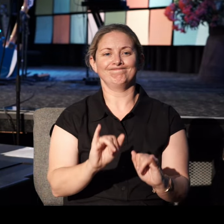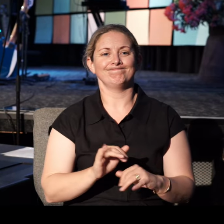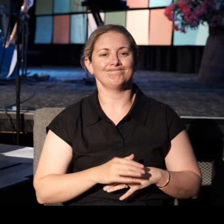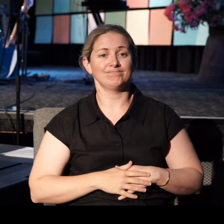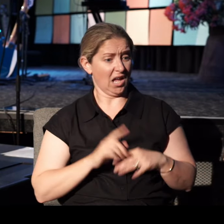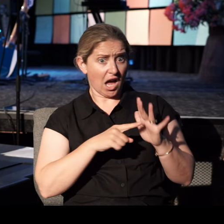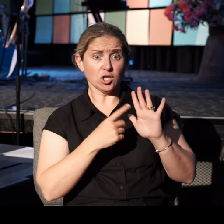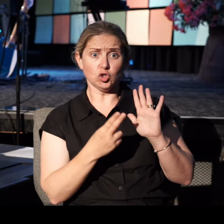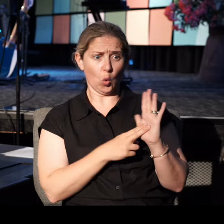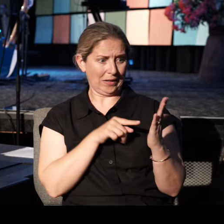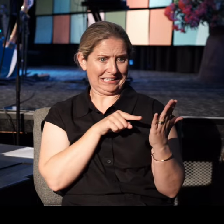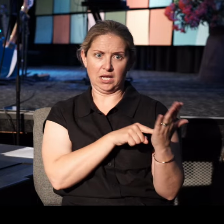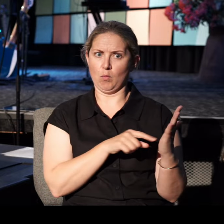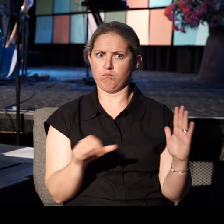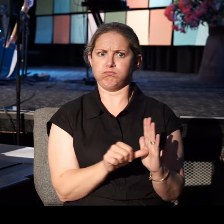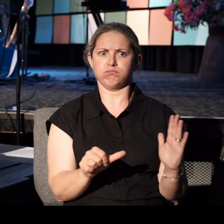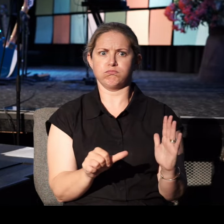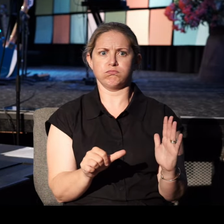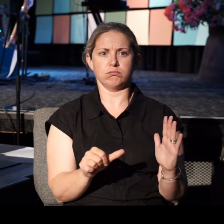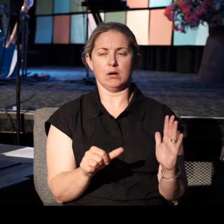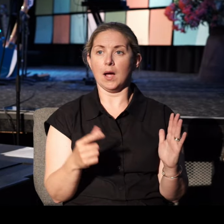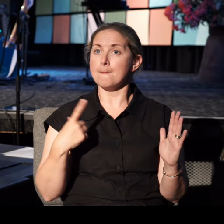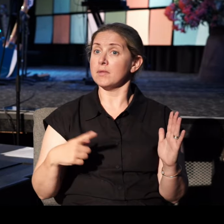can because sin is ugly.